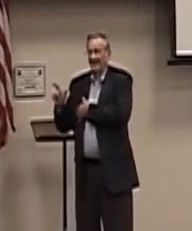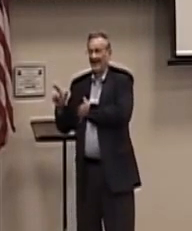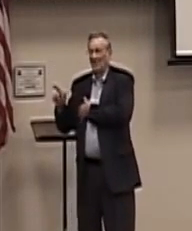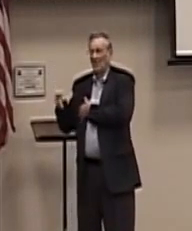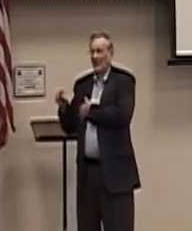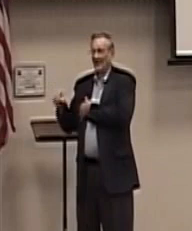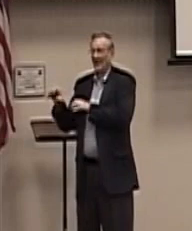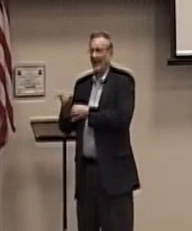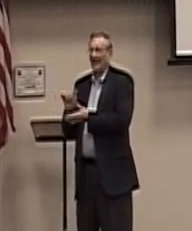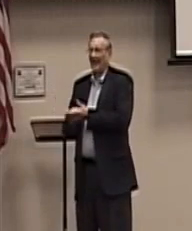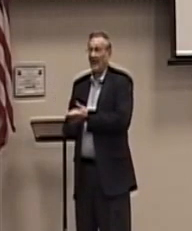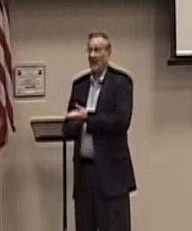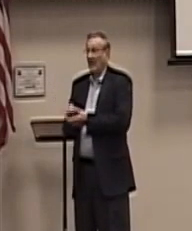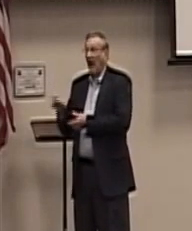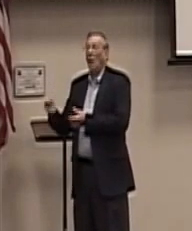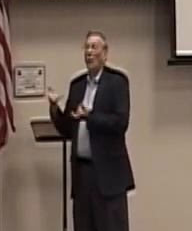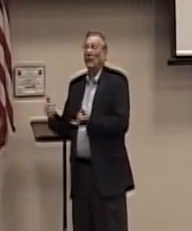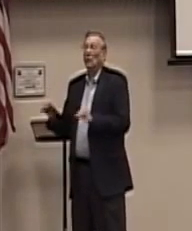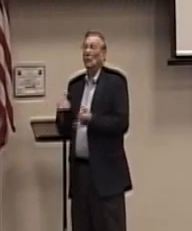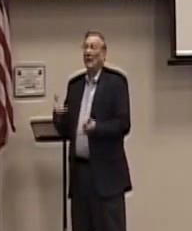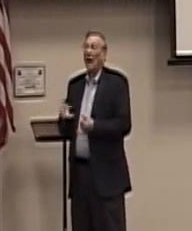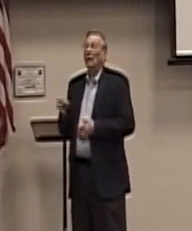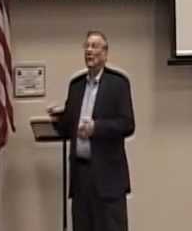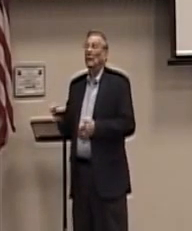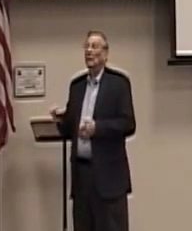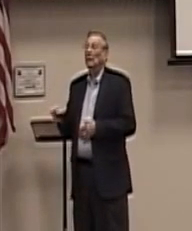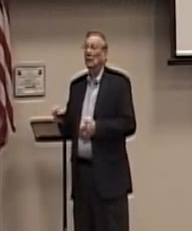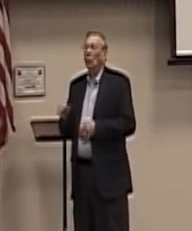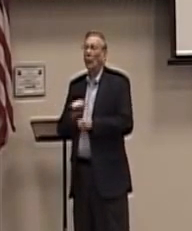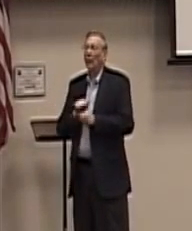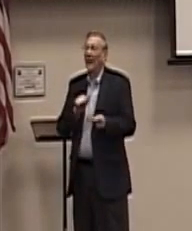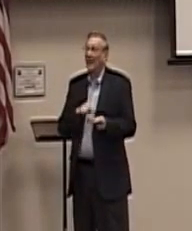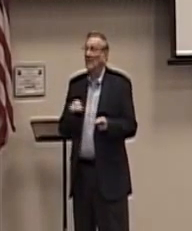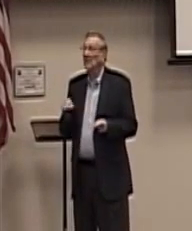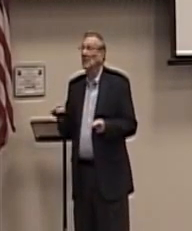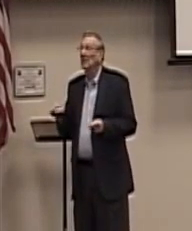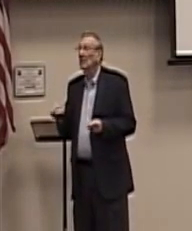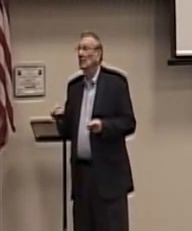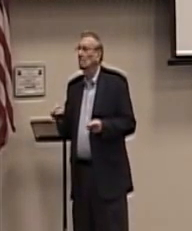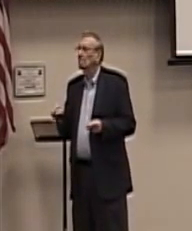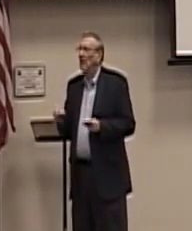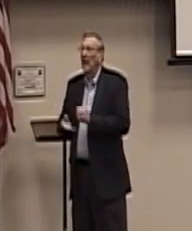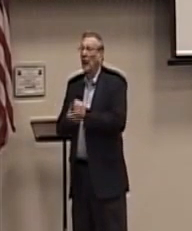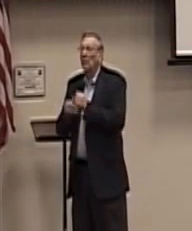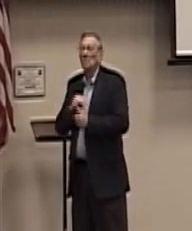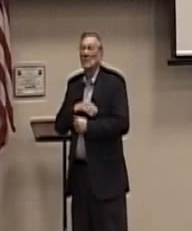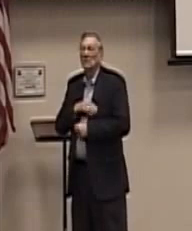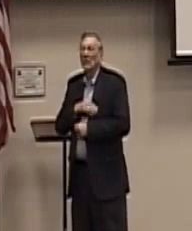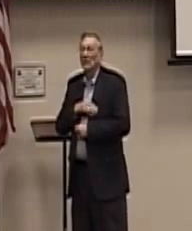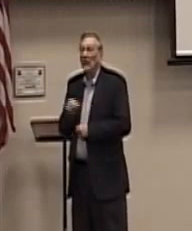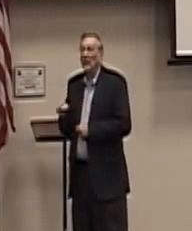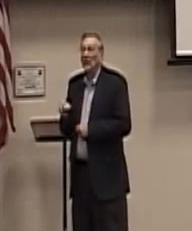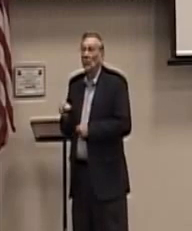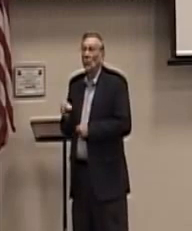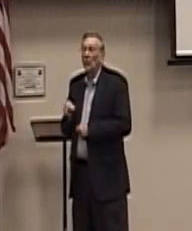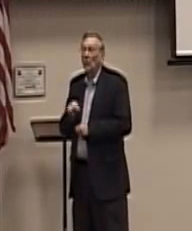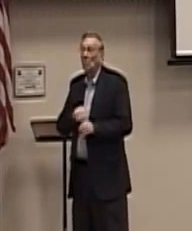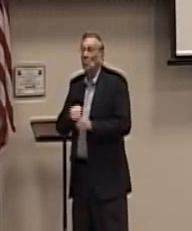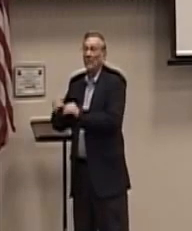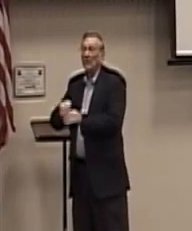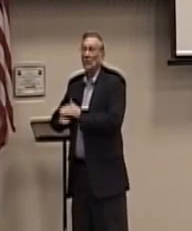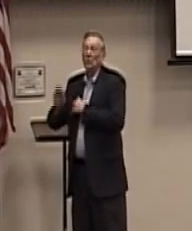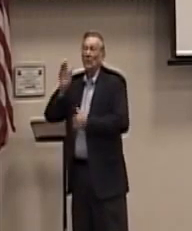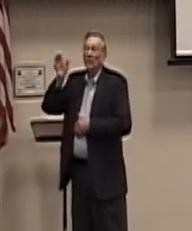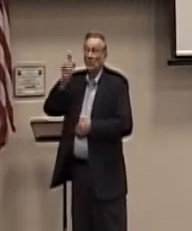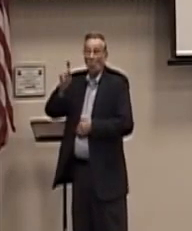is doing currently, in addition to working with AIM, is developing some ministries that he hopes to incorporate AIMers into in the future.